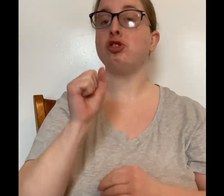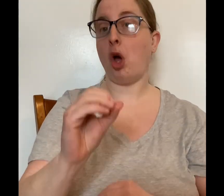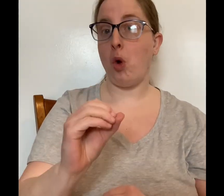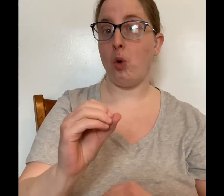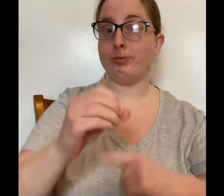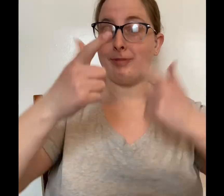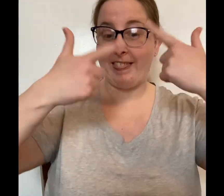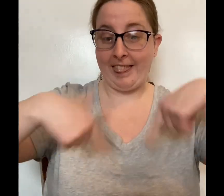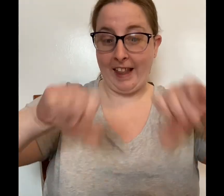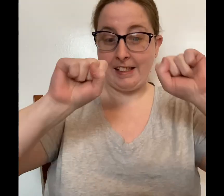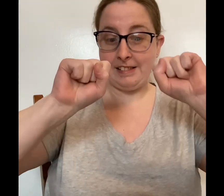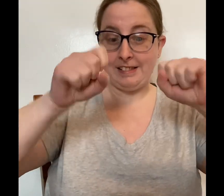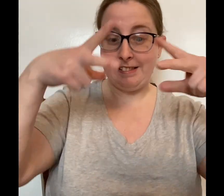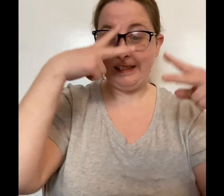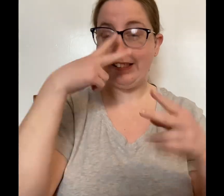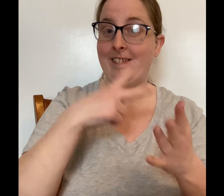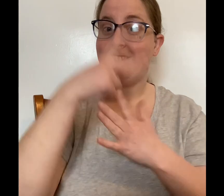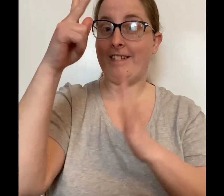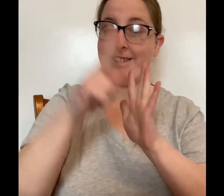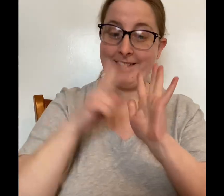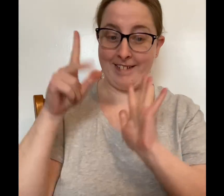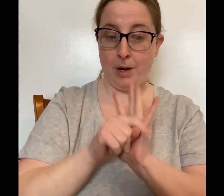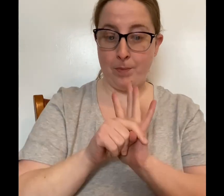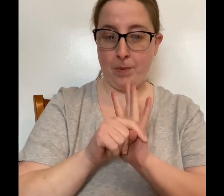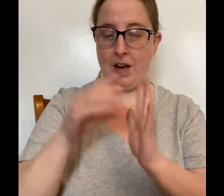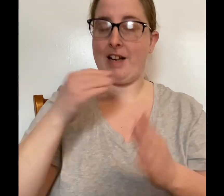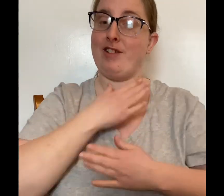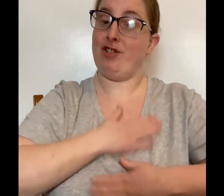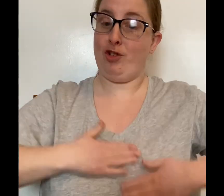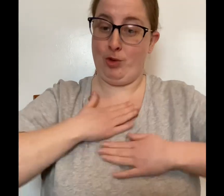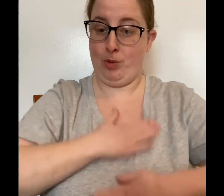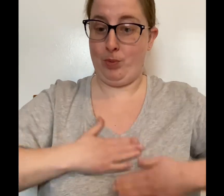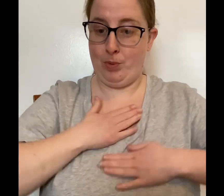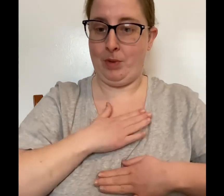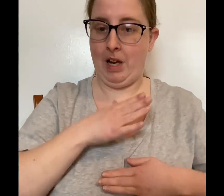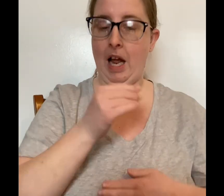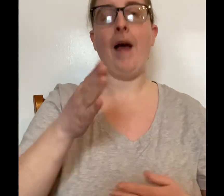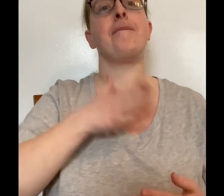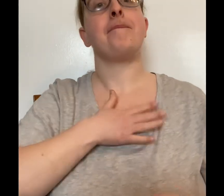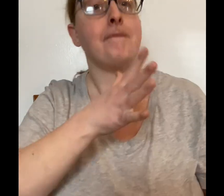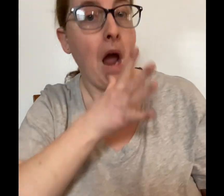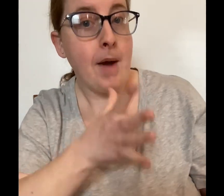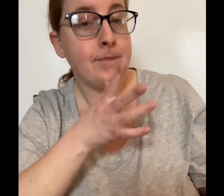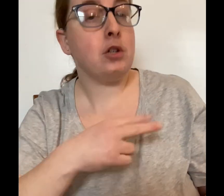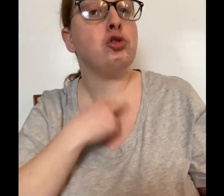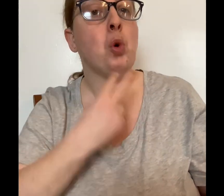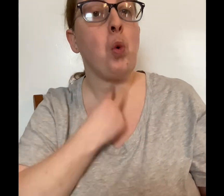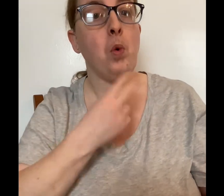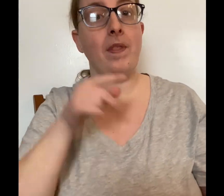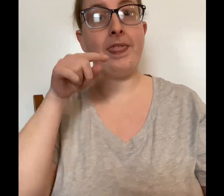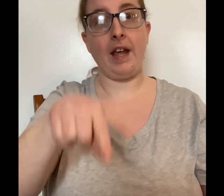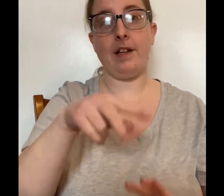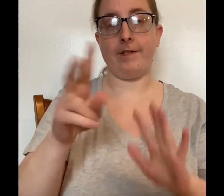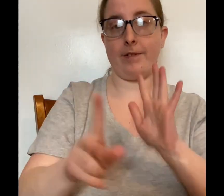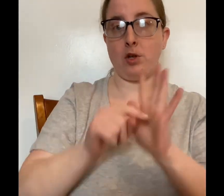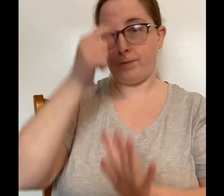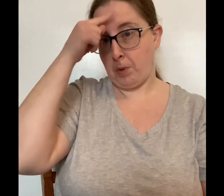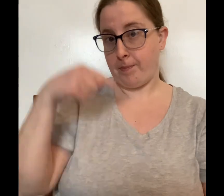So, let's see the video and enjoy it. And my mom, Chris, will be my